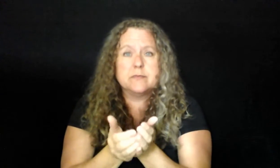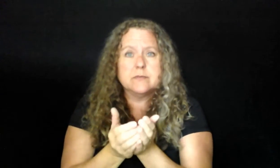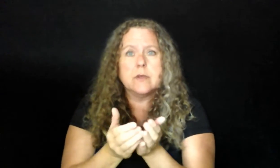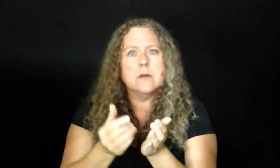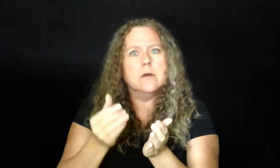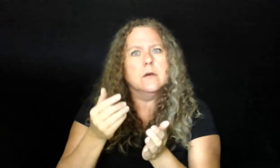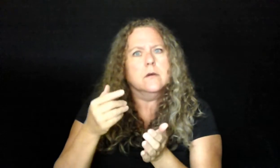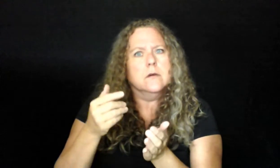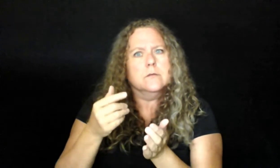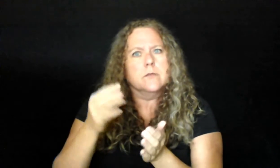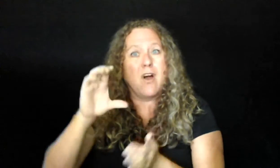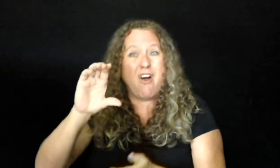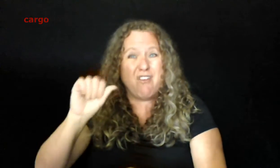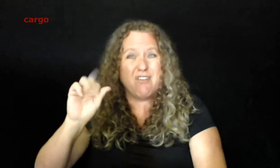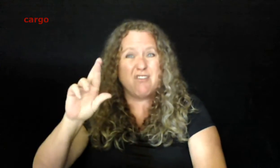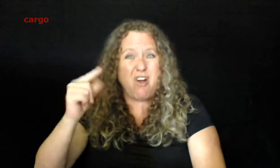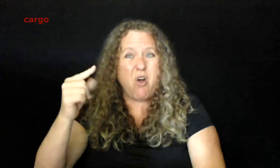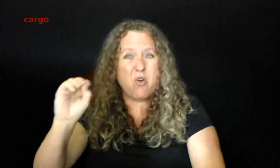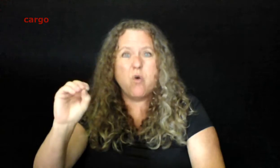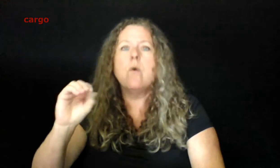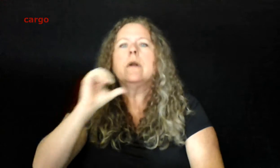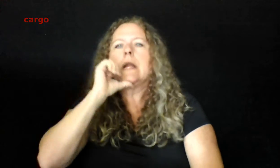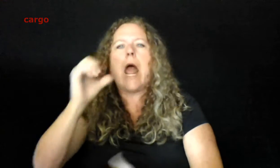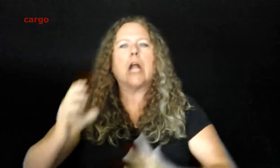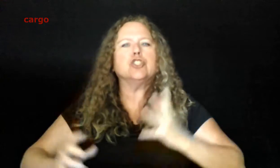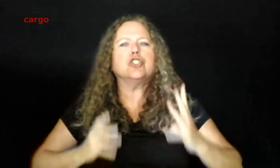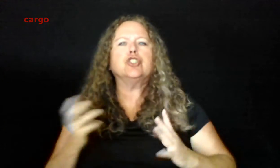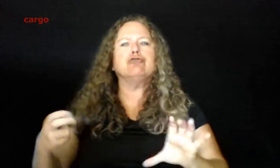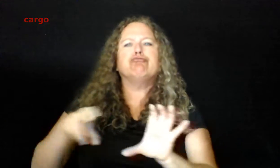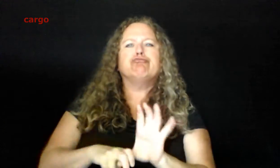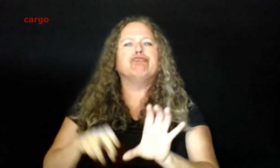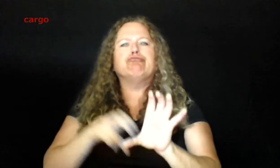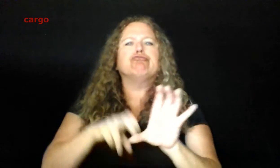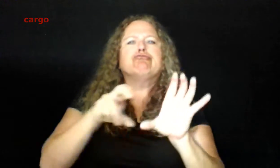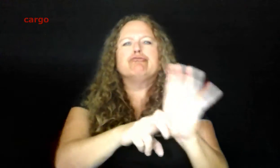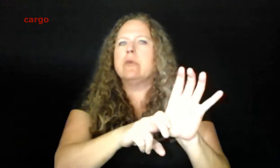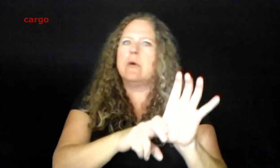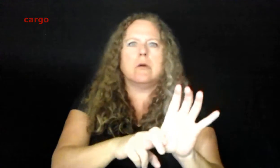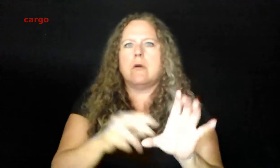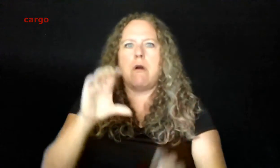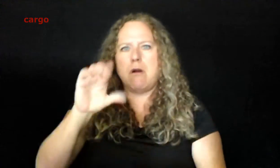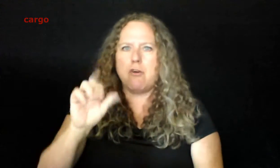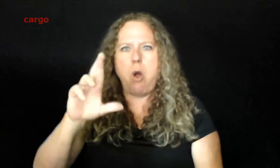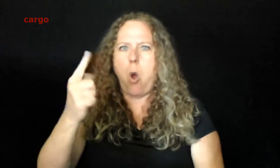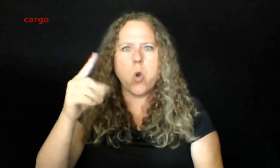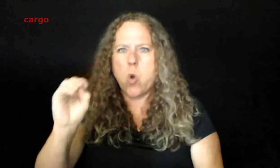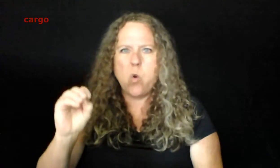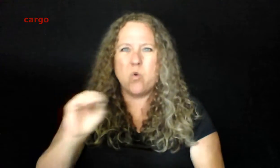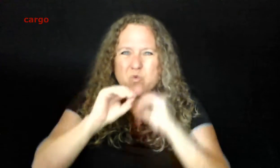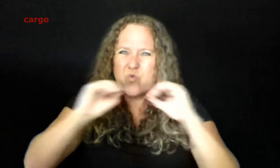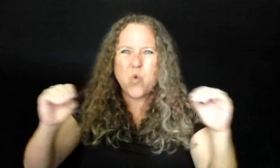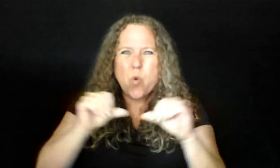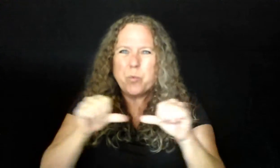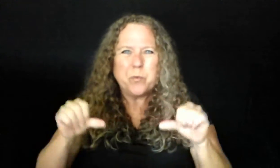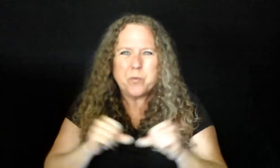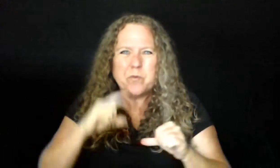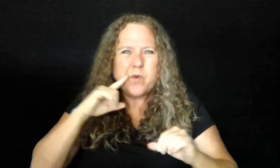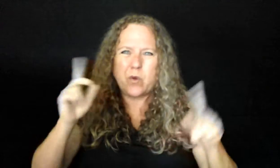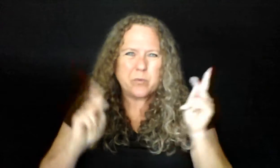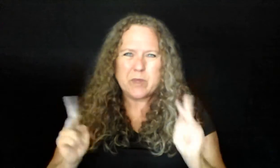to ride on the floor on a cushion or a blanket or something, and that was what you had. And you probably were expected to do some work while you were on the boat.